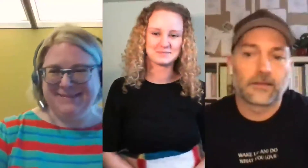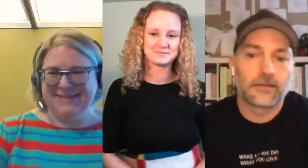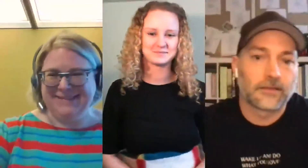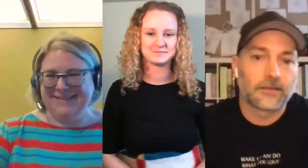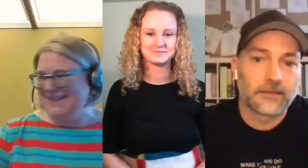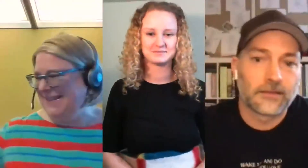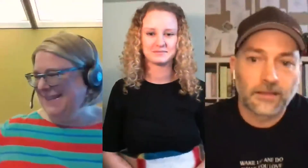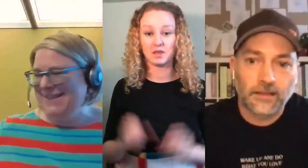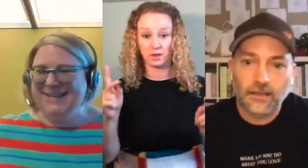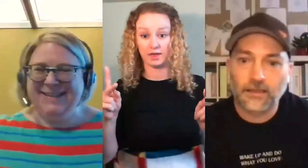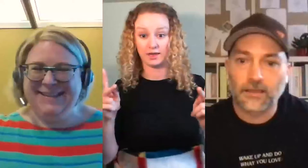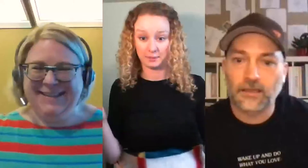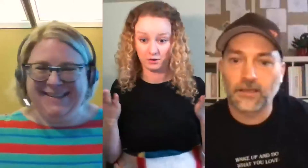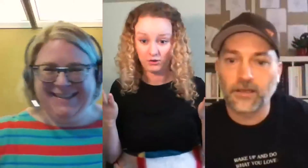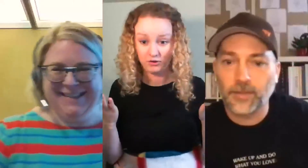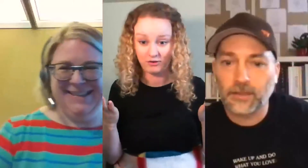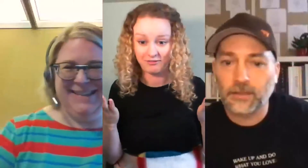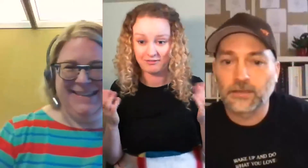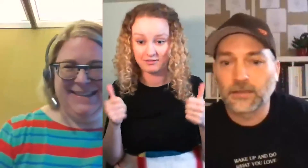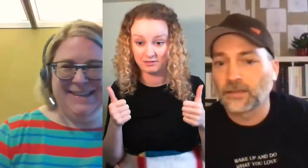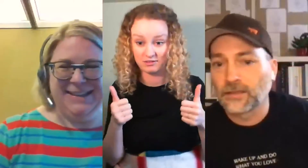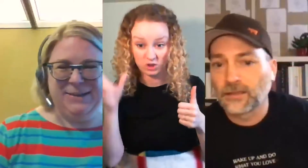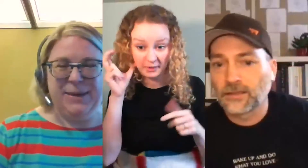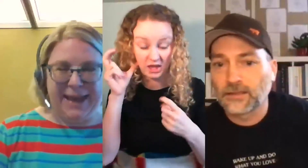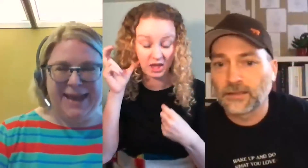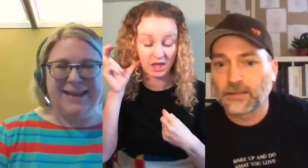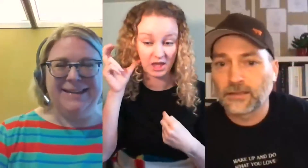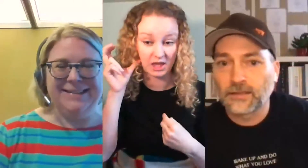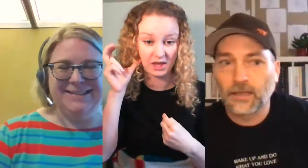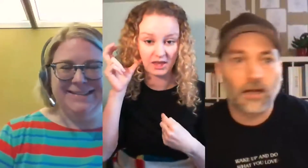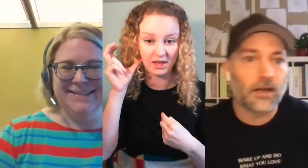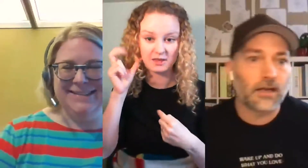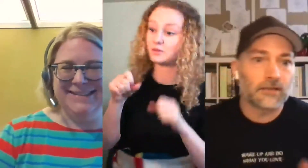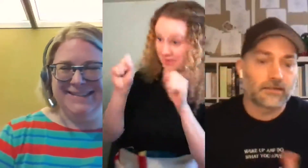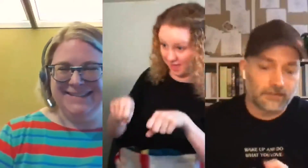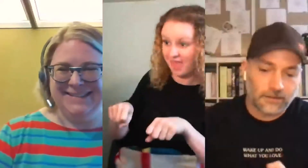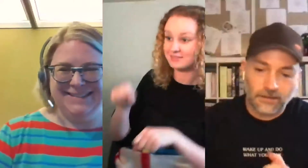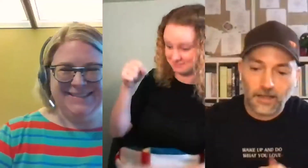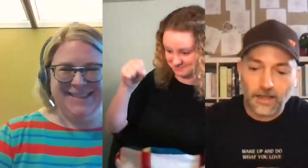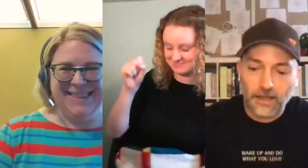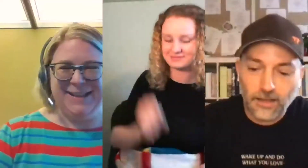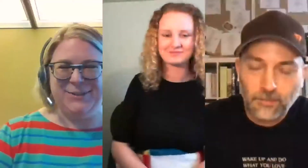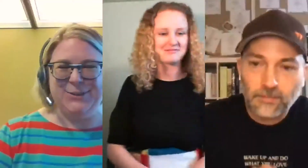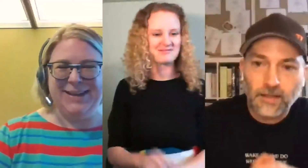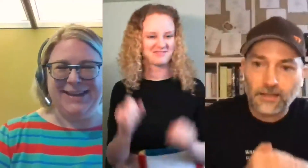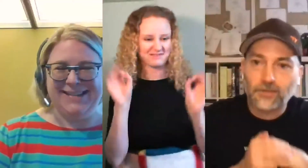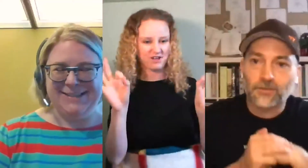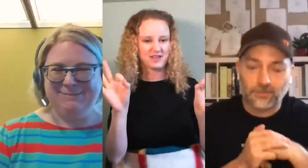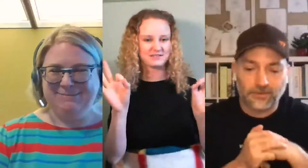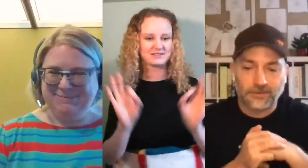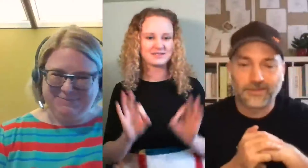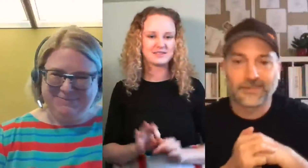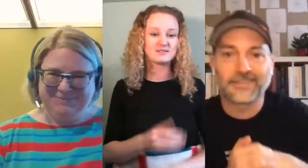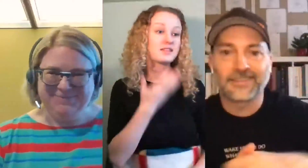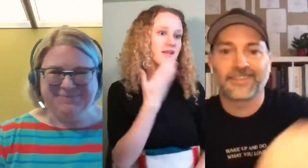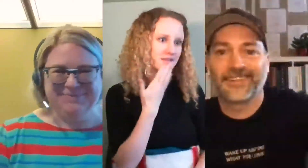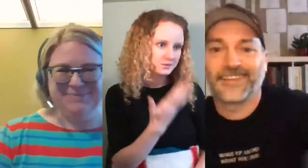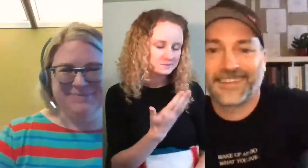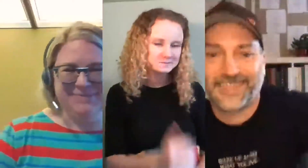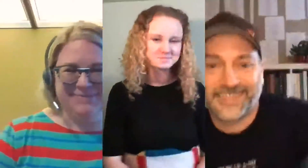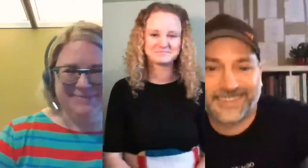I'm here. Can you hear me? We can. All right. Thank you.